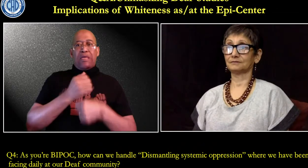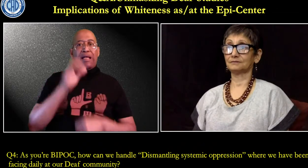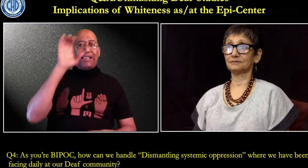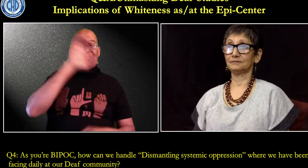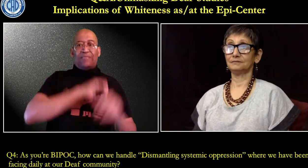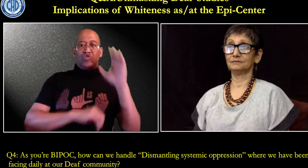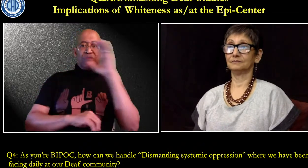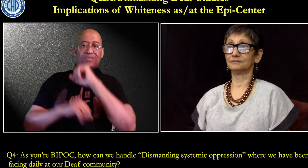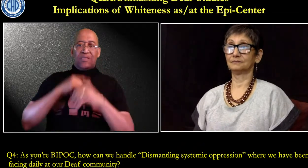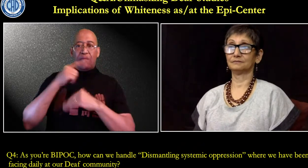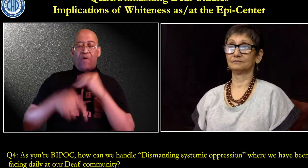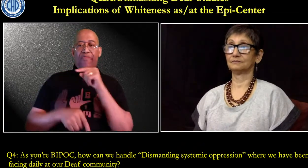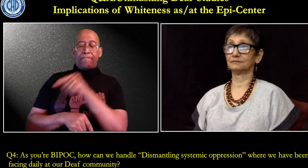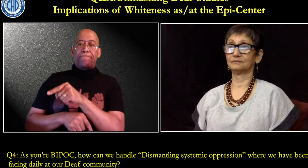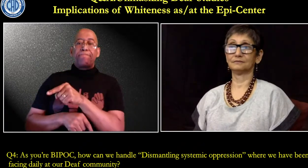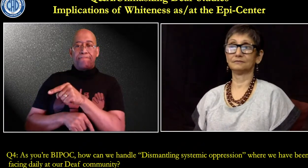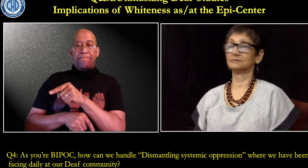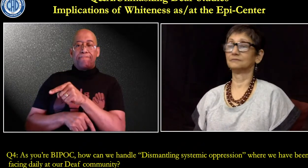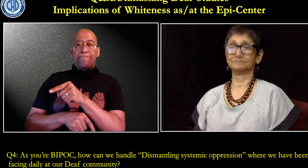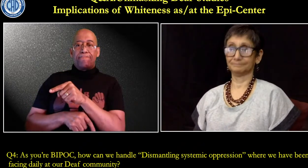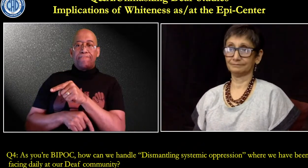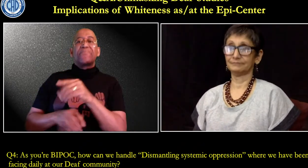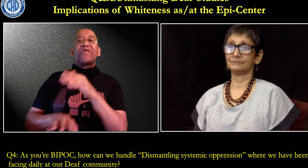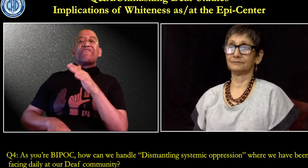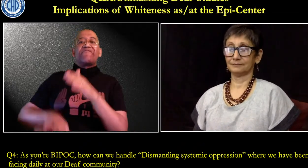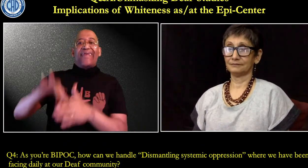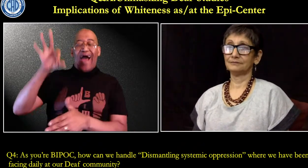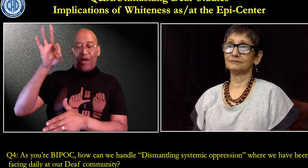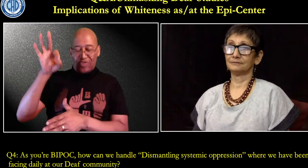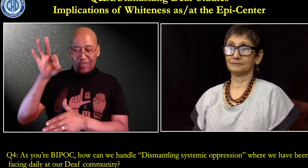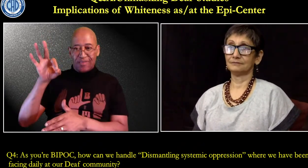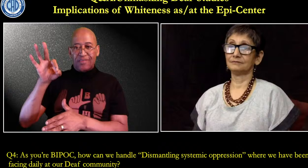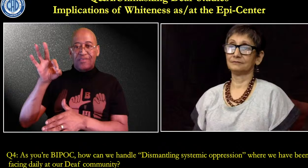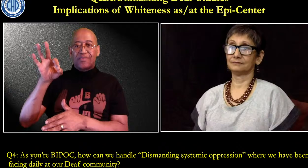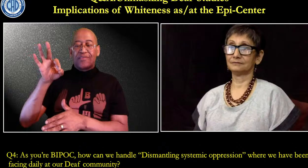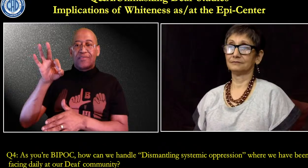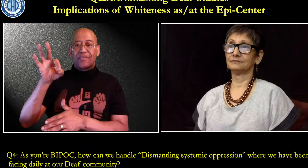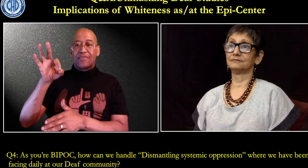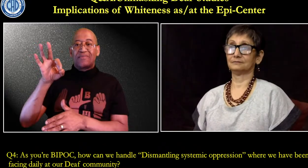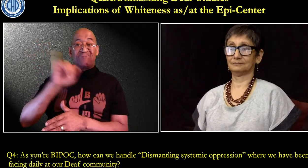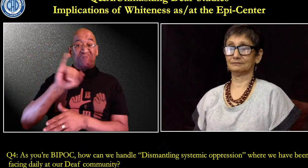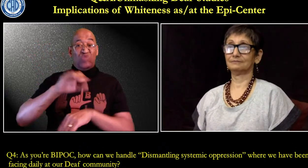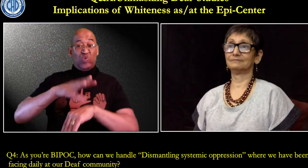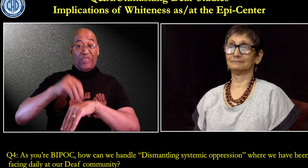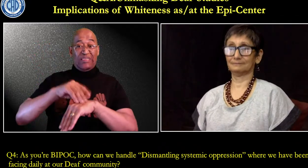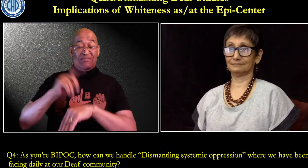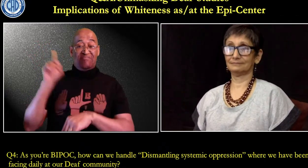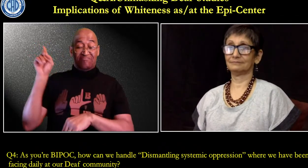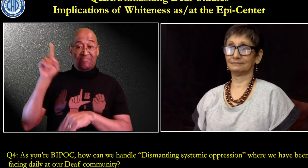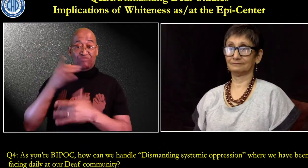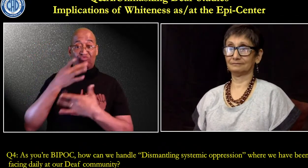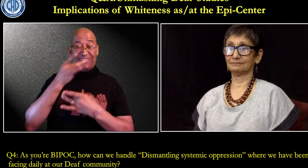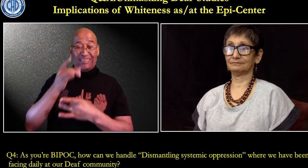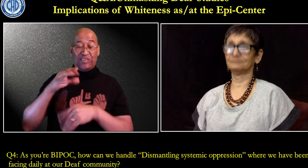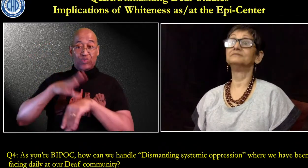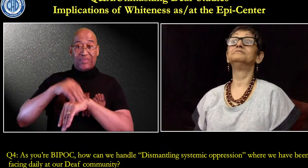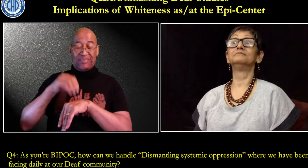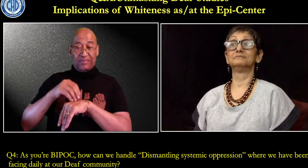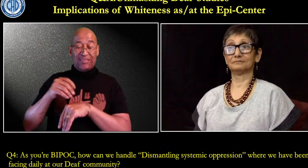then there could be a better understanding. There should be no more making of assumptions. Literally, find out.